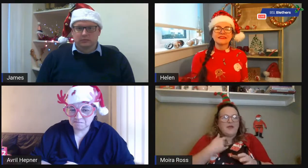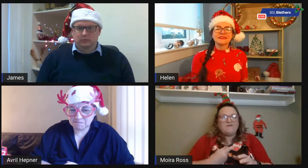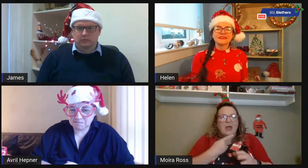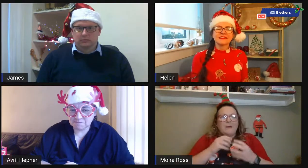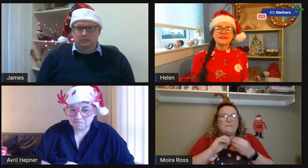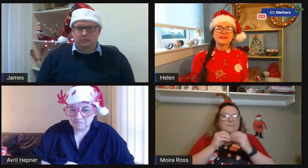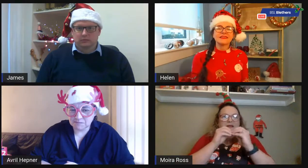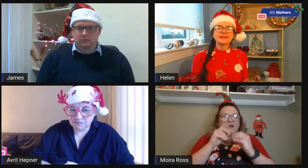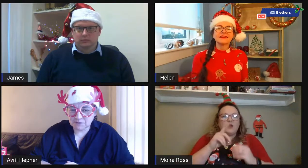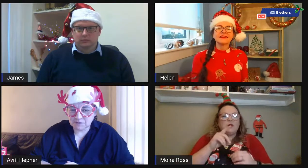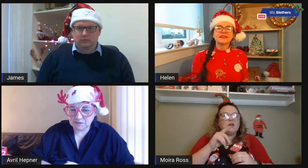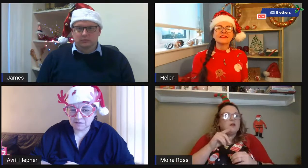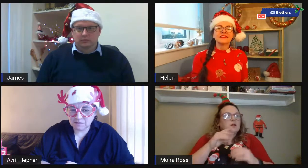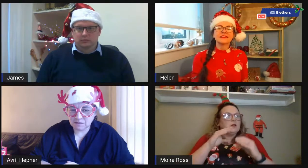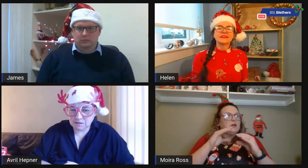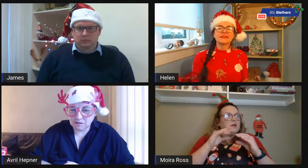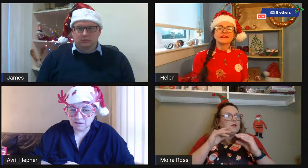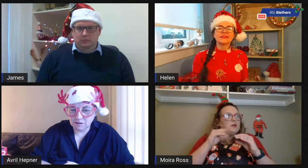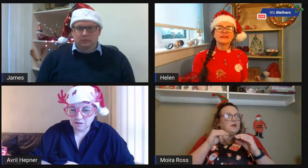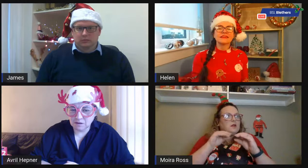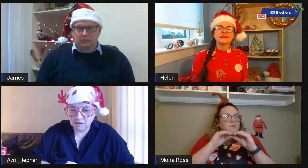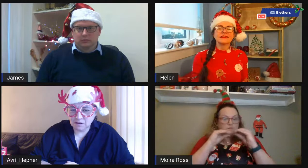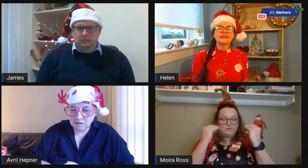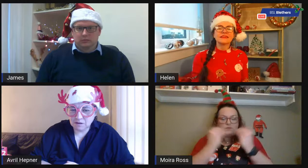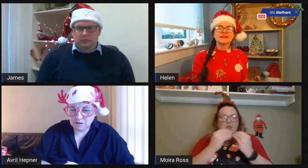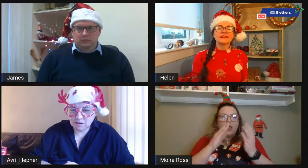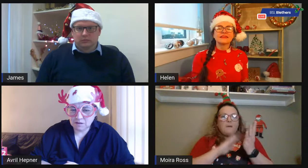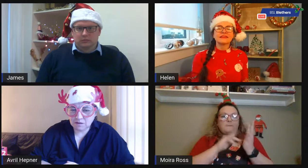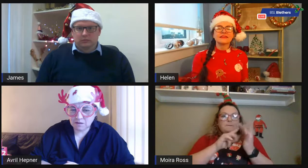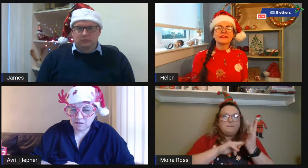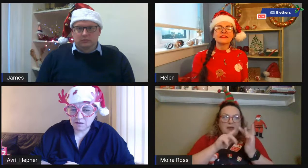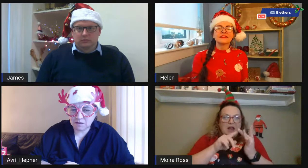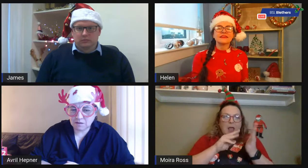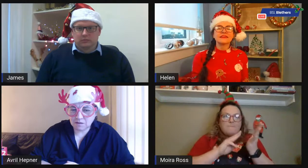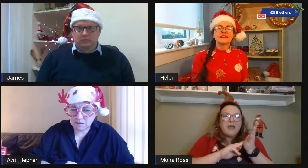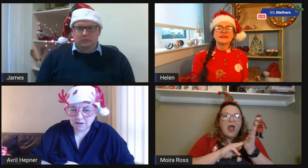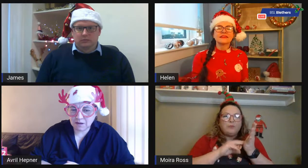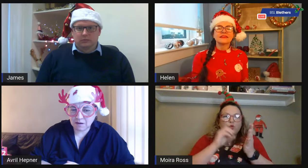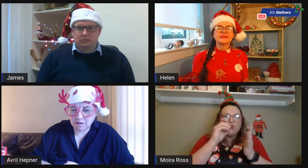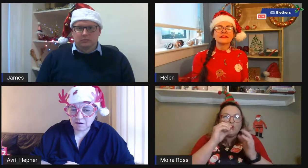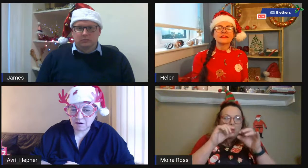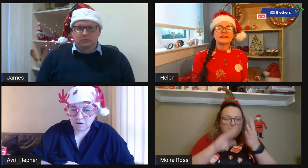puddings, can be anything. And this year, I think we're going for,